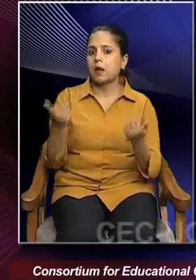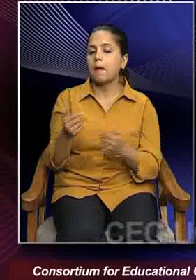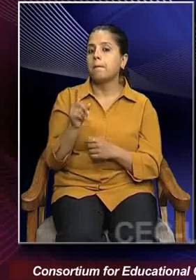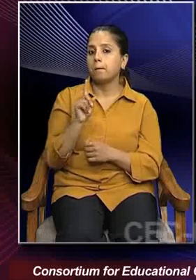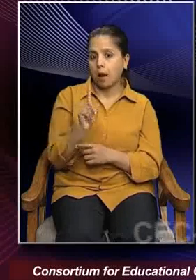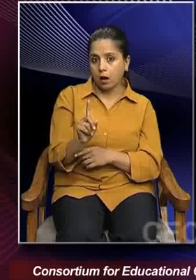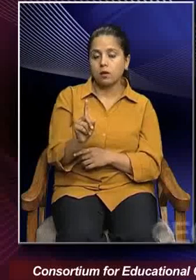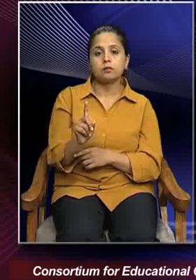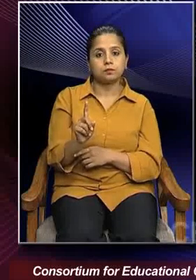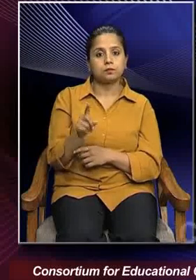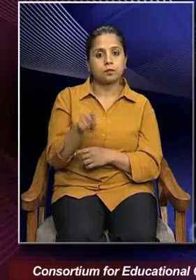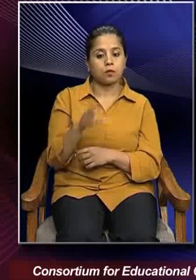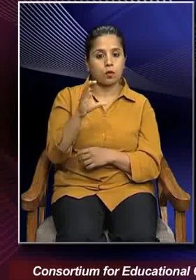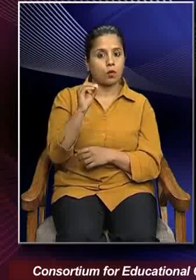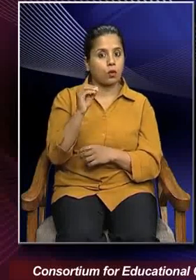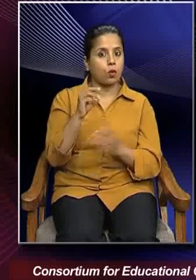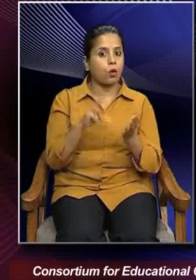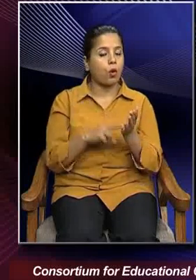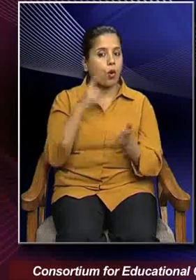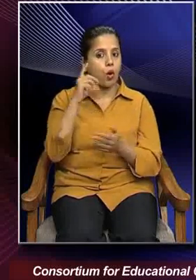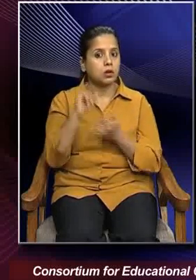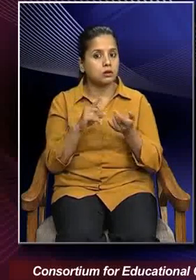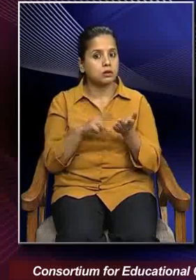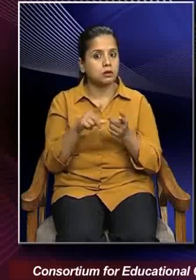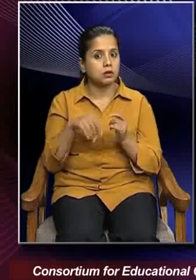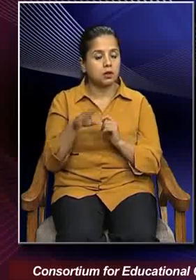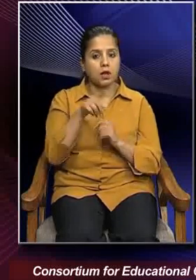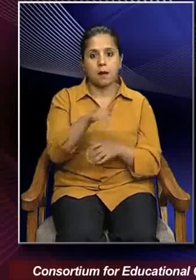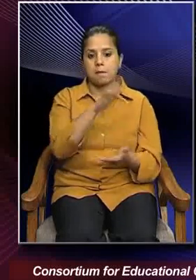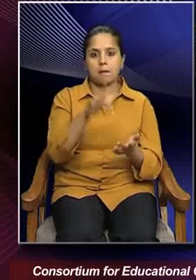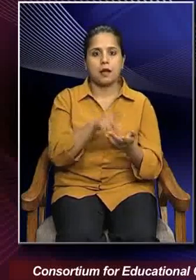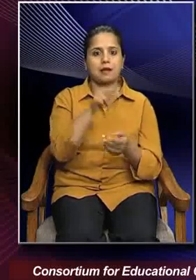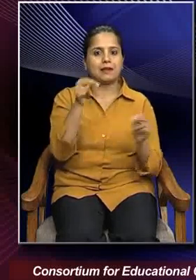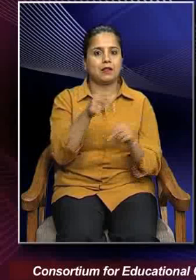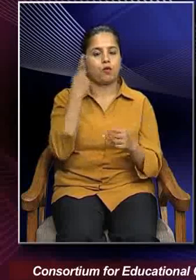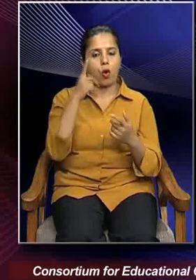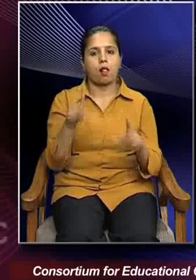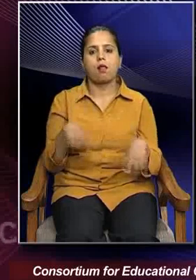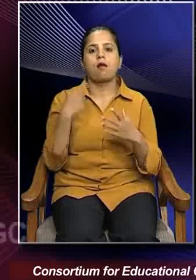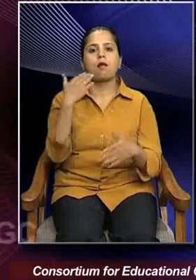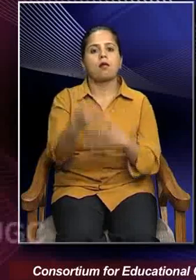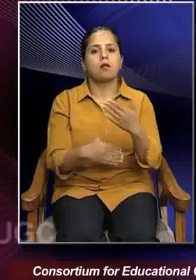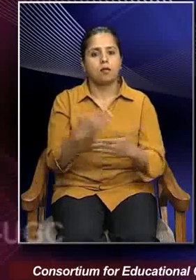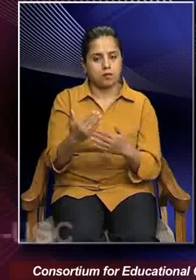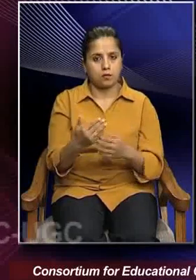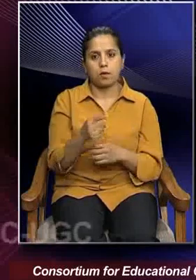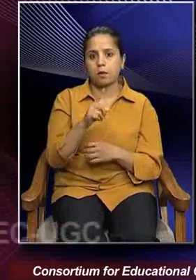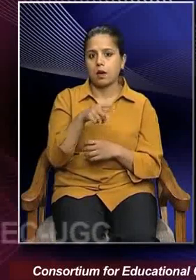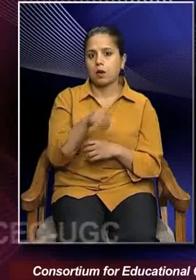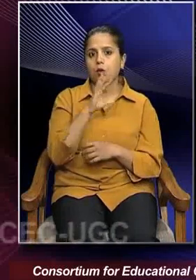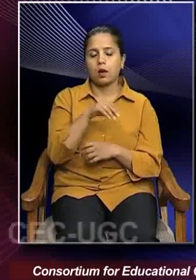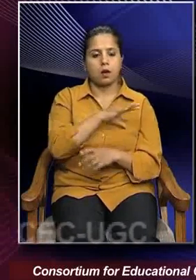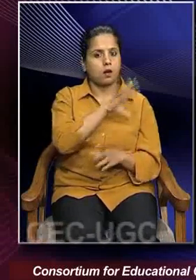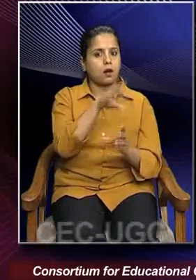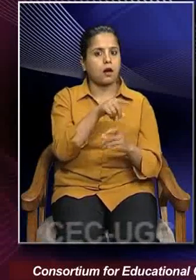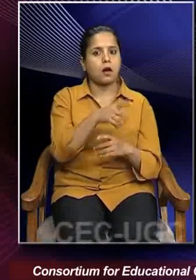However, consciousness needs a place to reside, and it is not attributed to